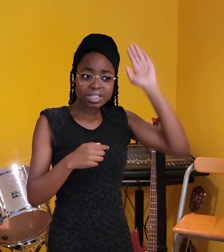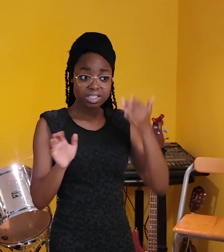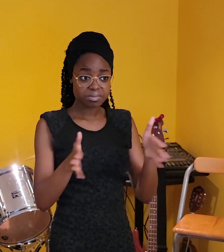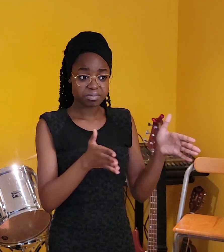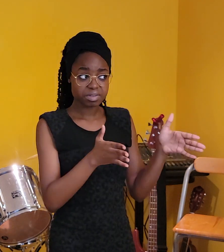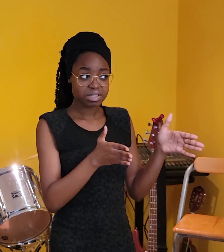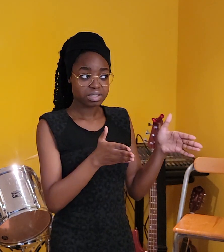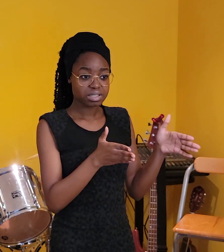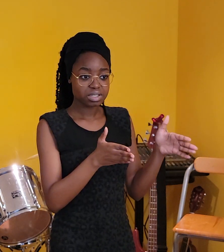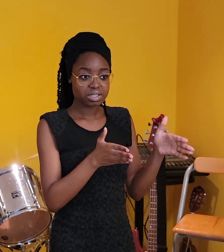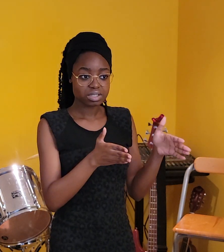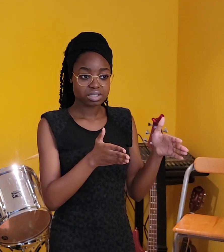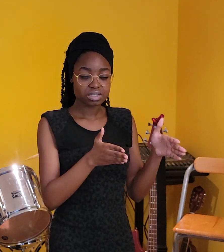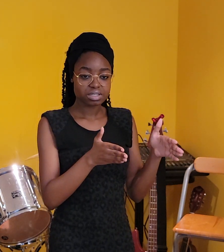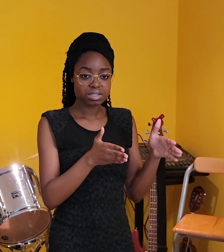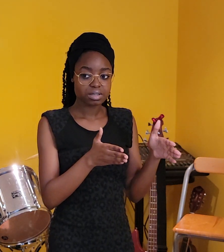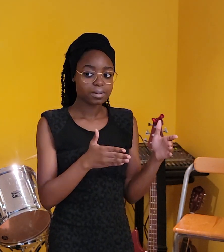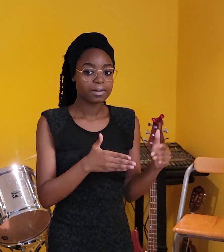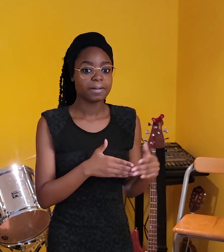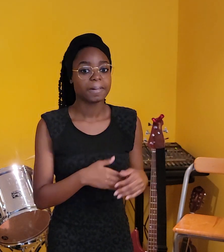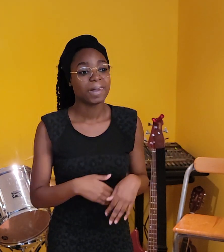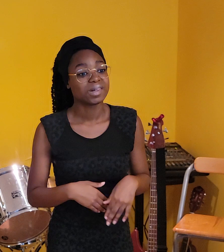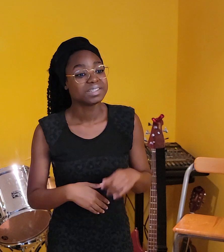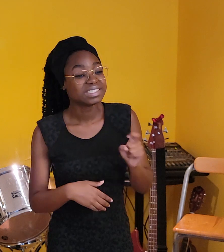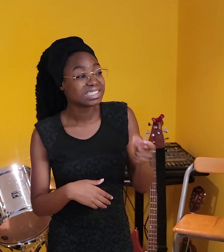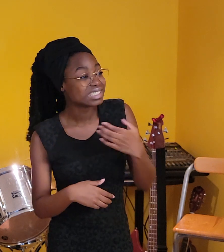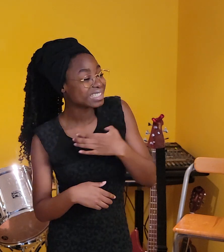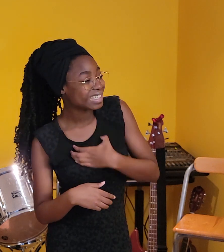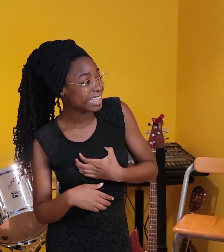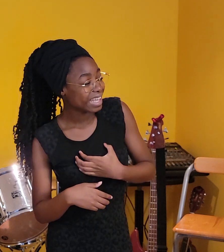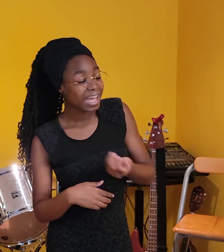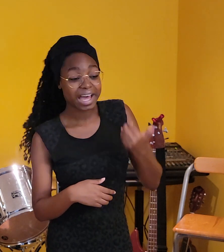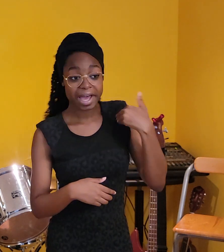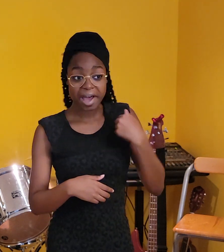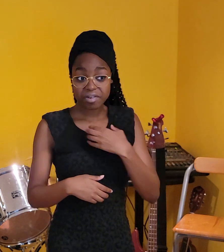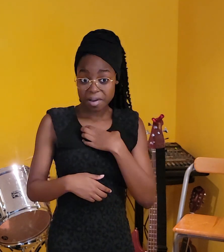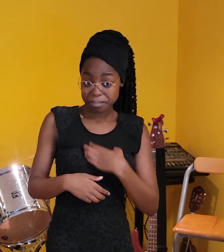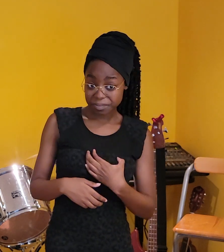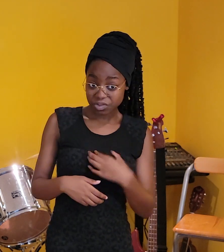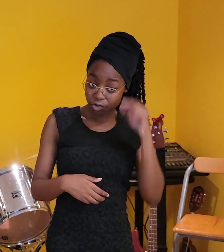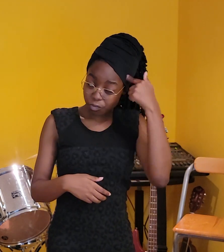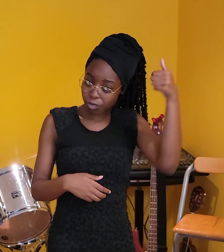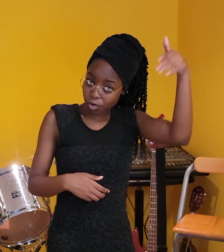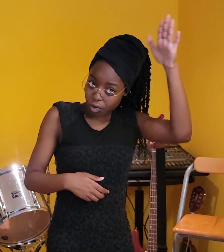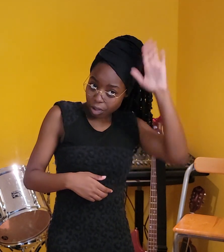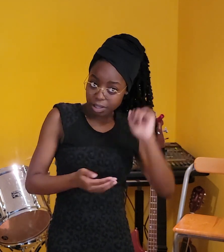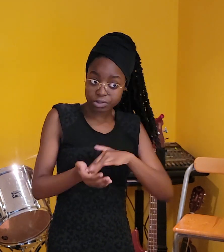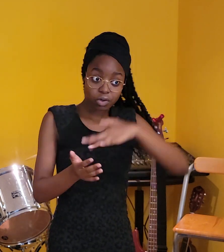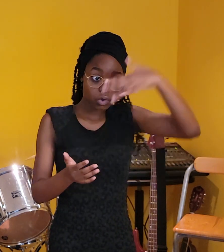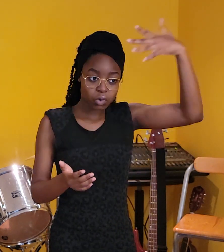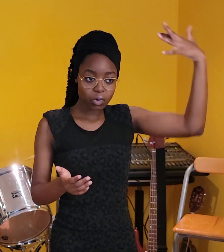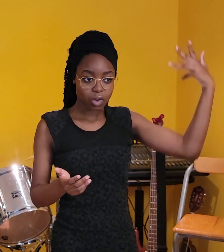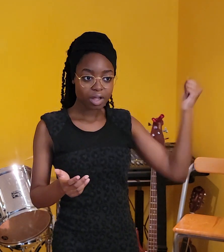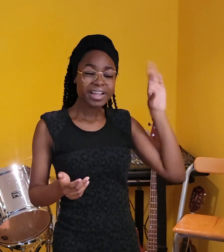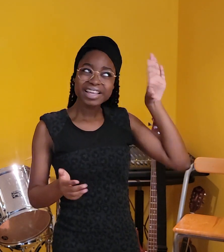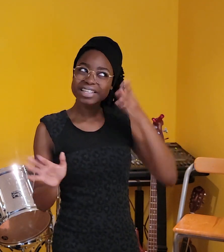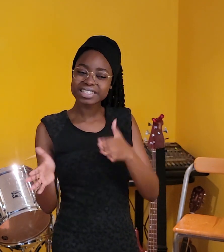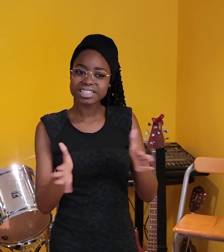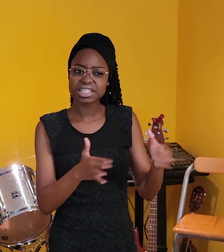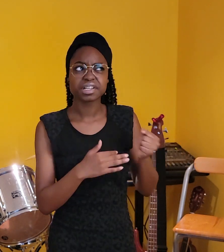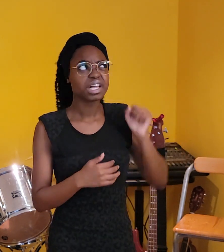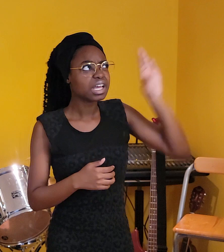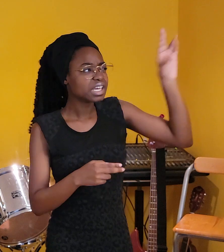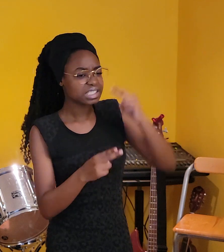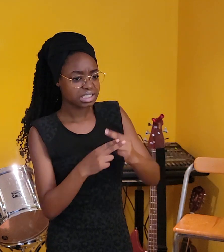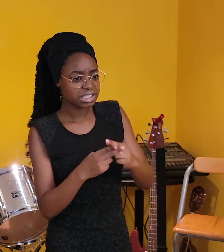know, it tells us to have a passion for God's glory and God's agenda. In other words, what I'm saying is that his name, his